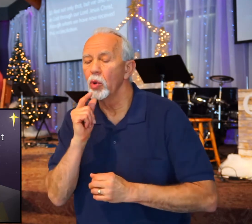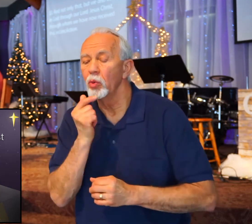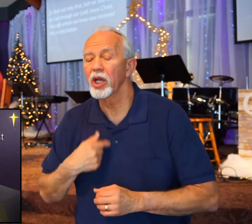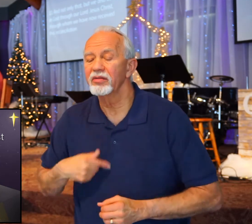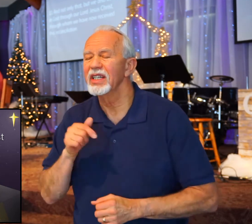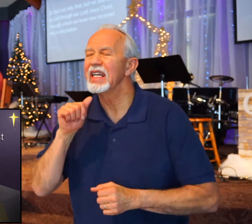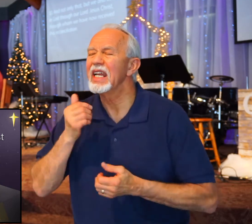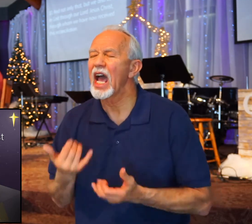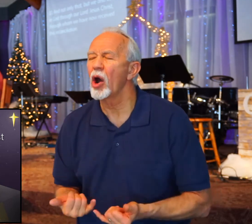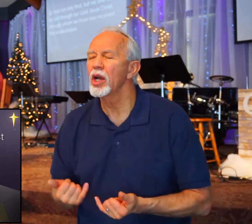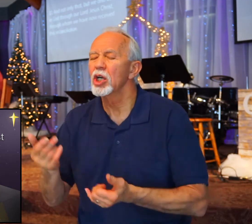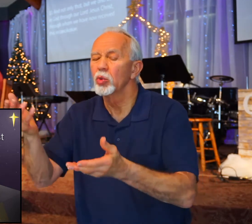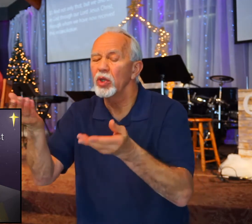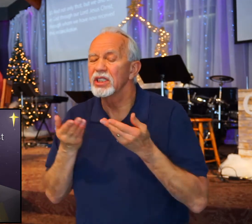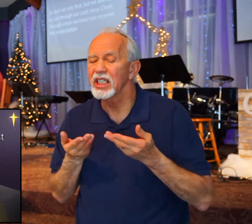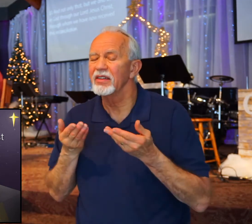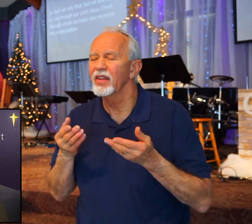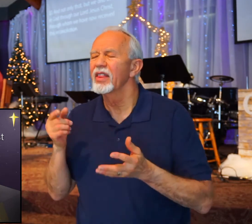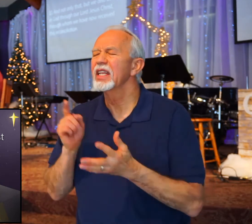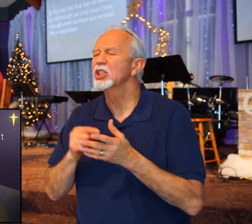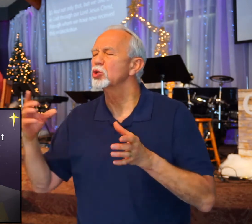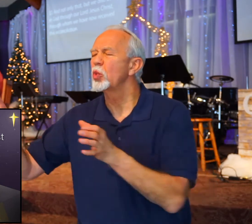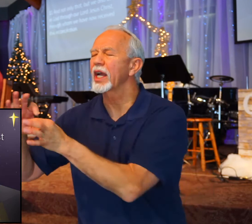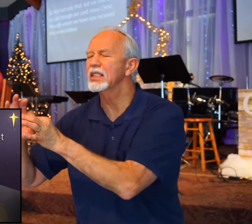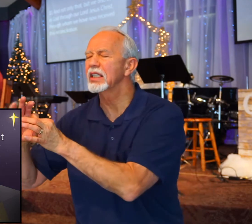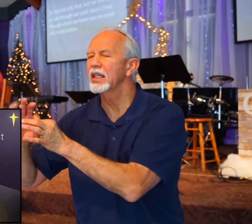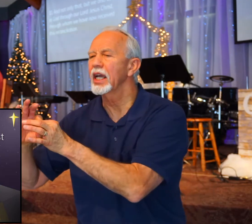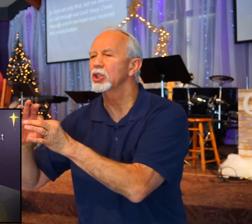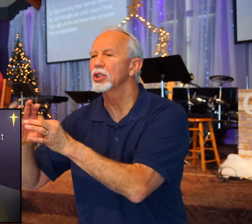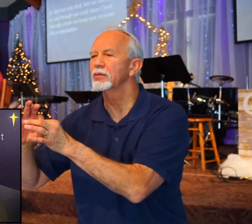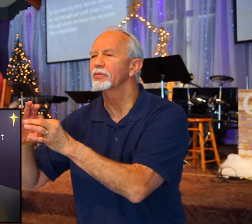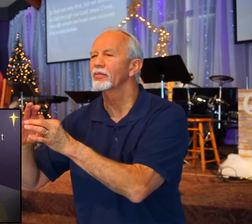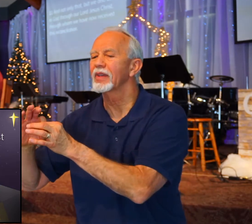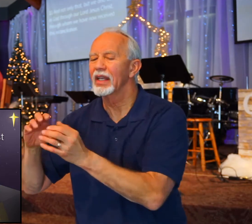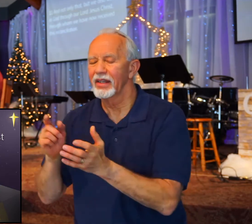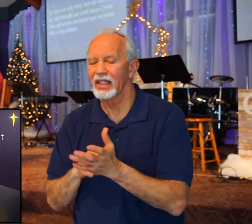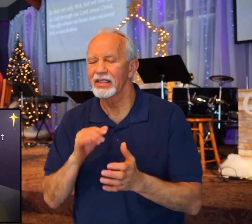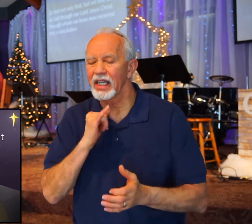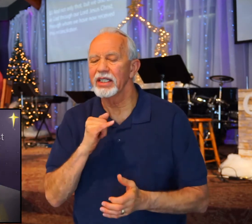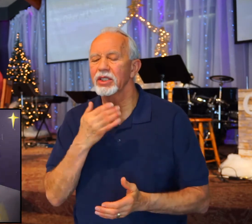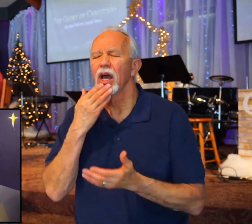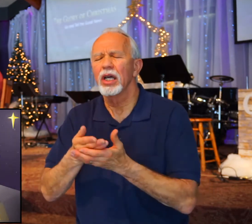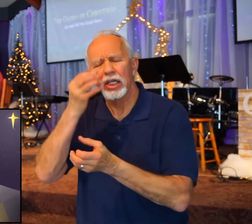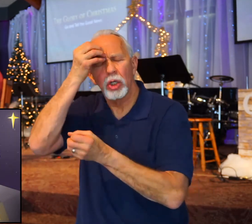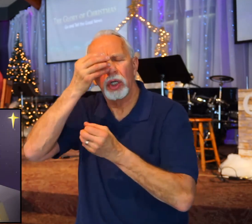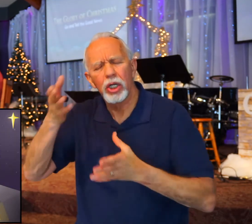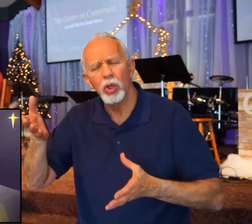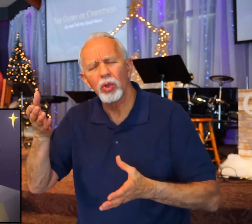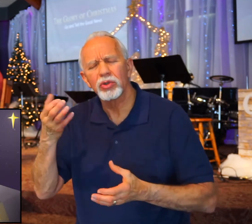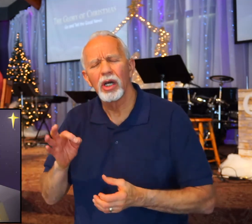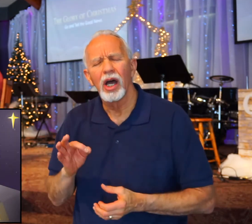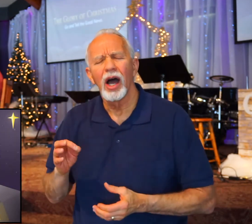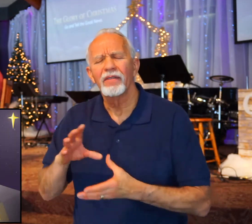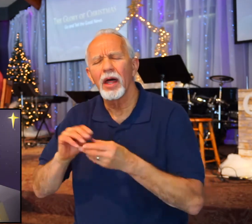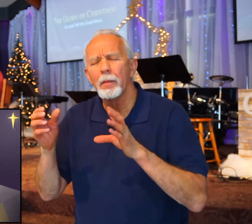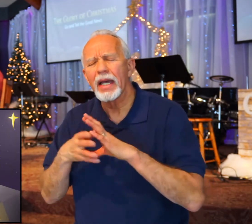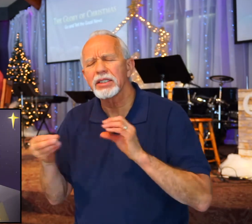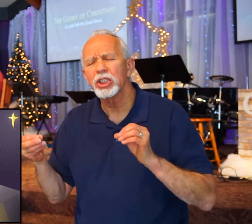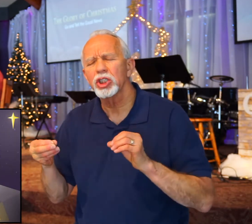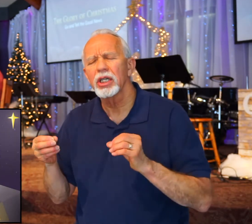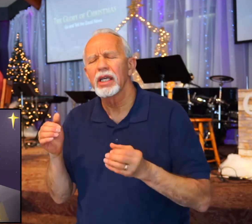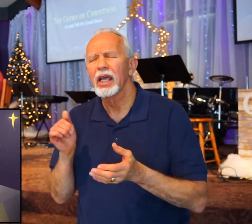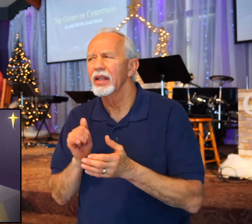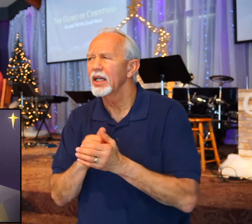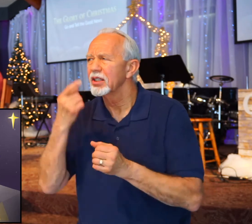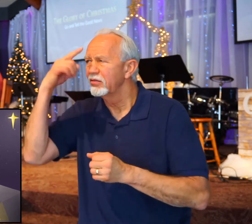now received this reconciliation. This is the good news of the message that's